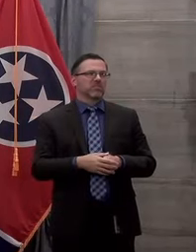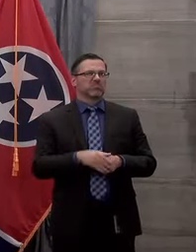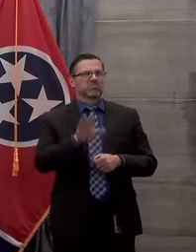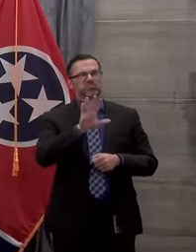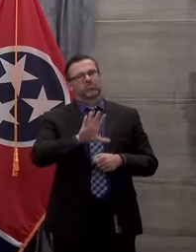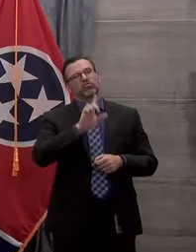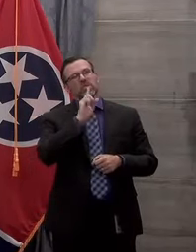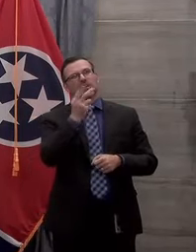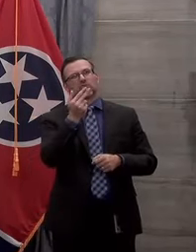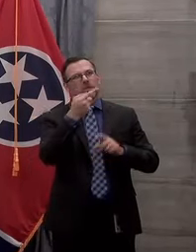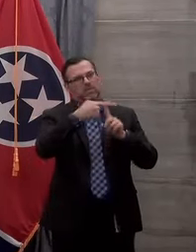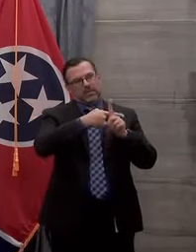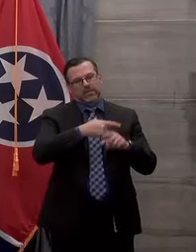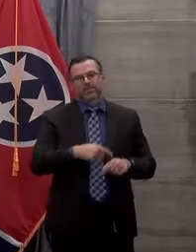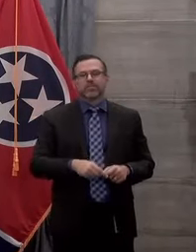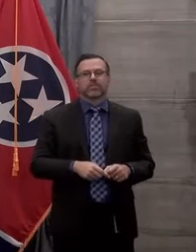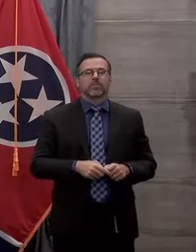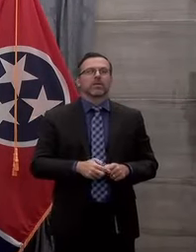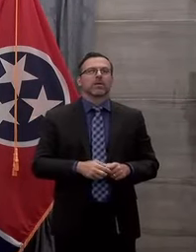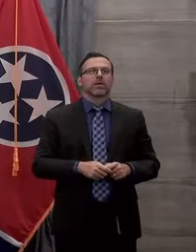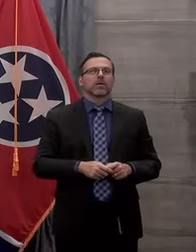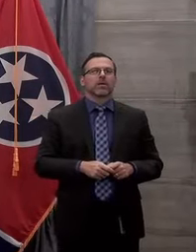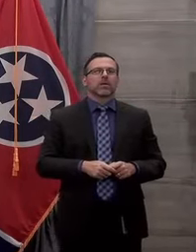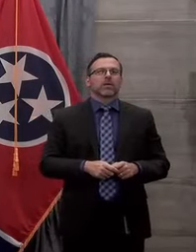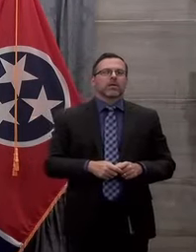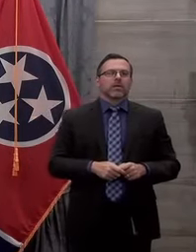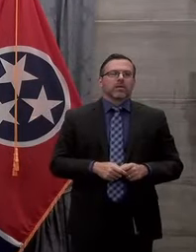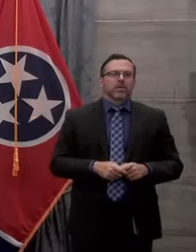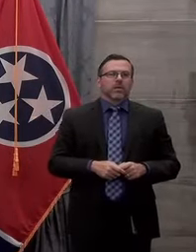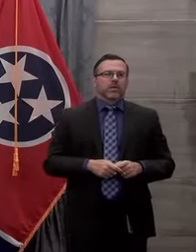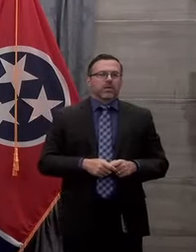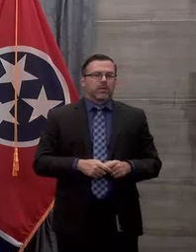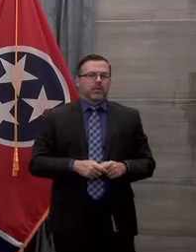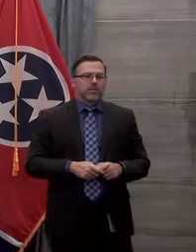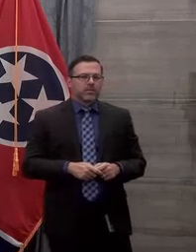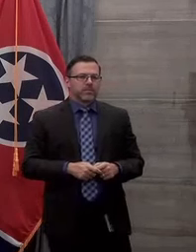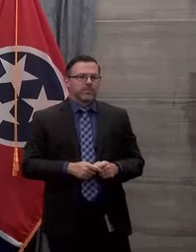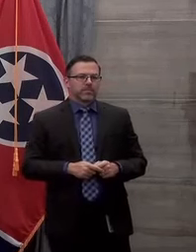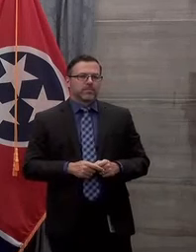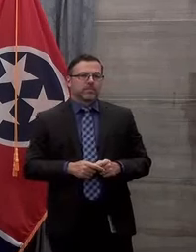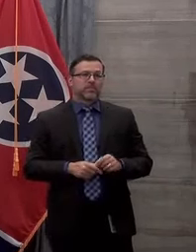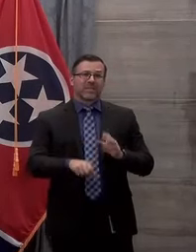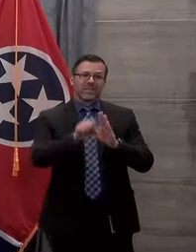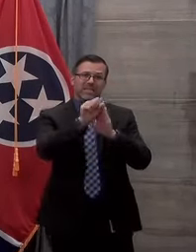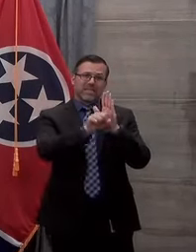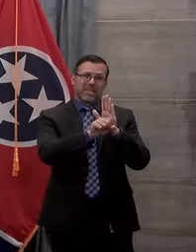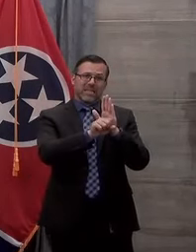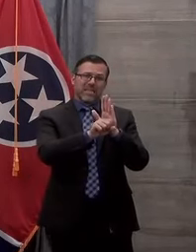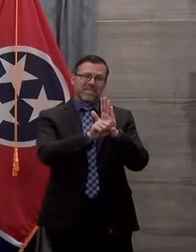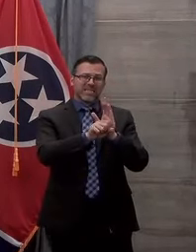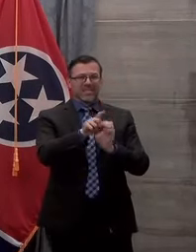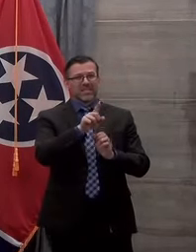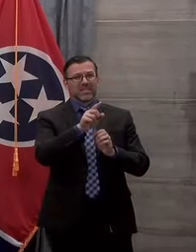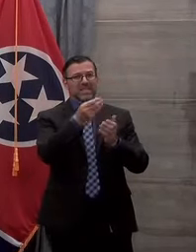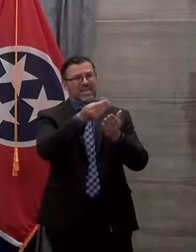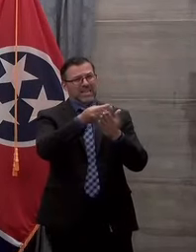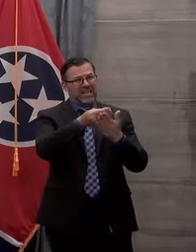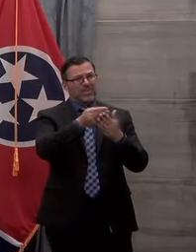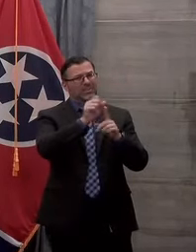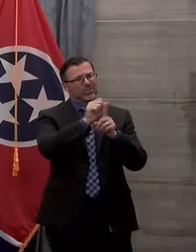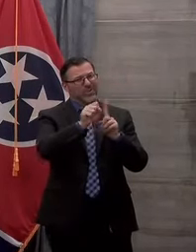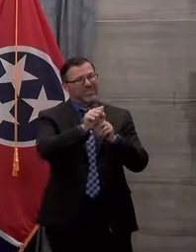months. Really. How bad, really, is the state's economic situation?